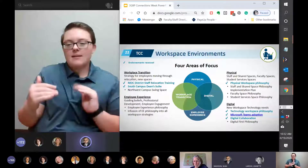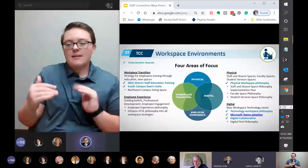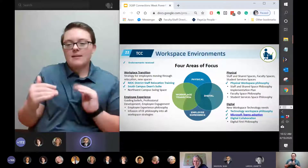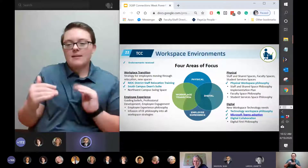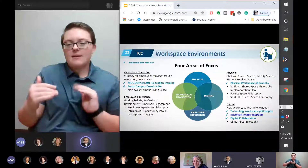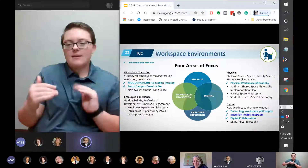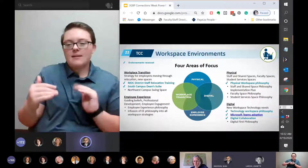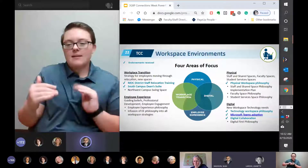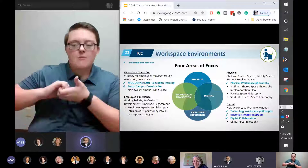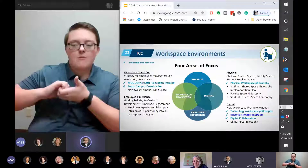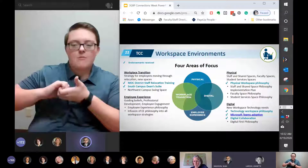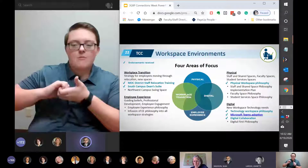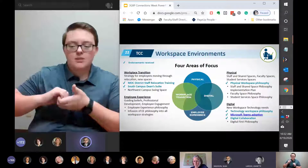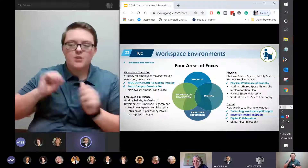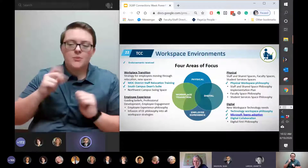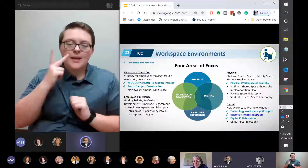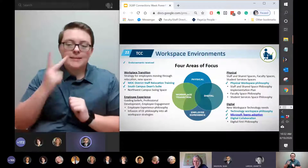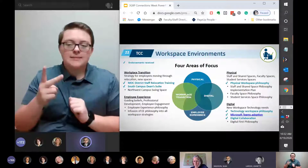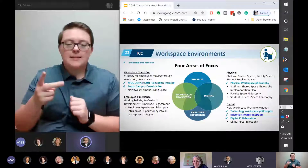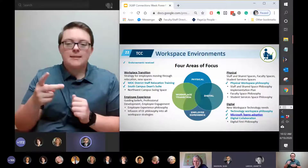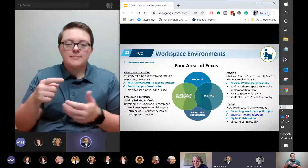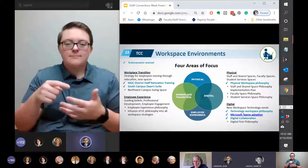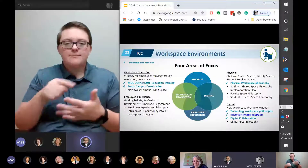see that there.